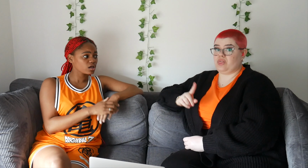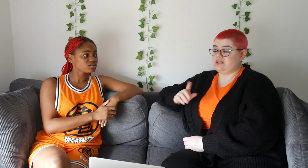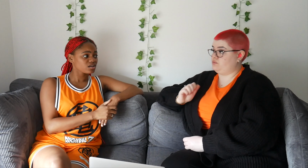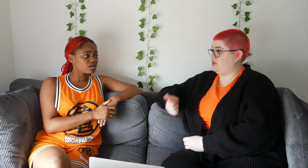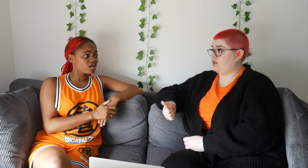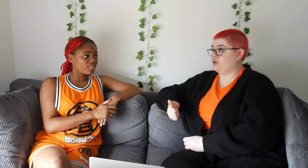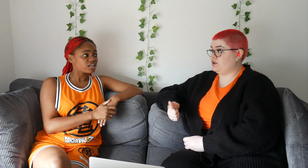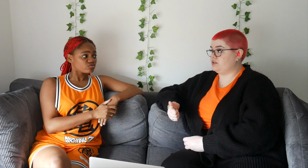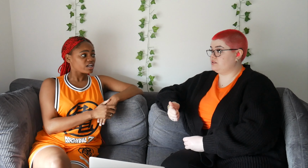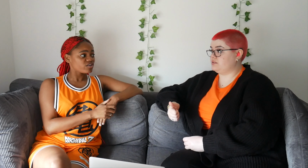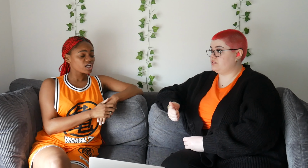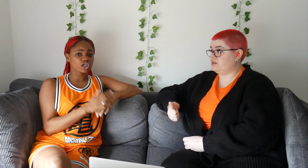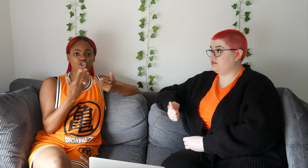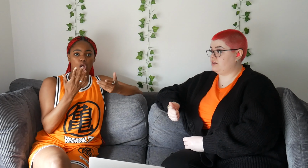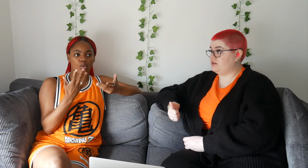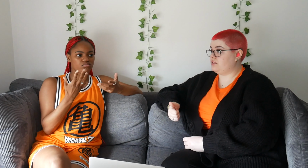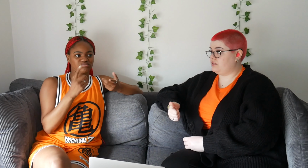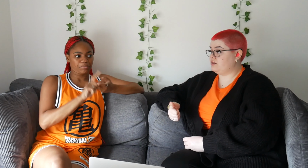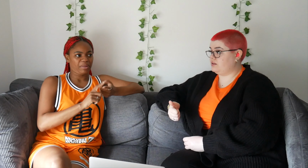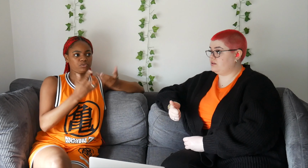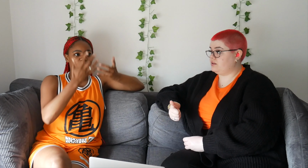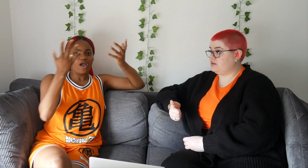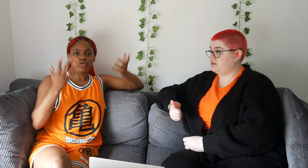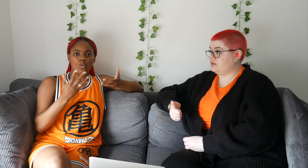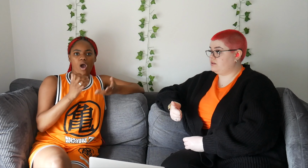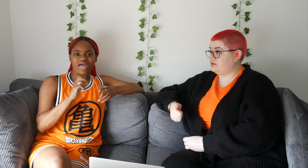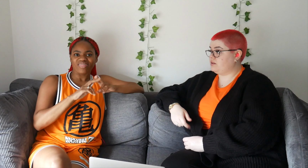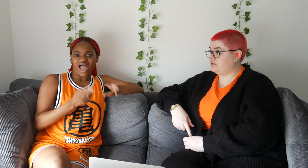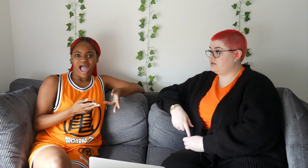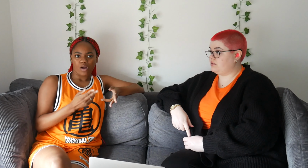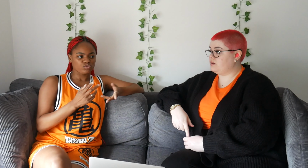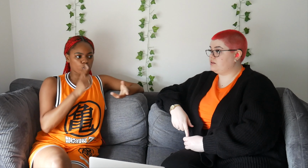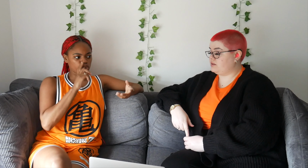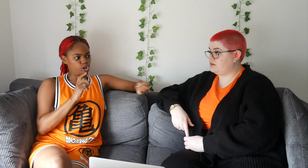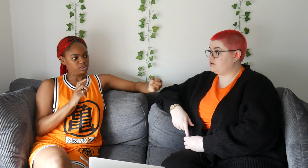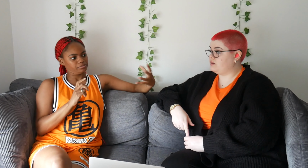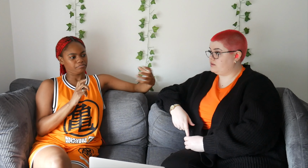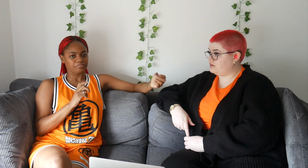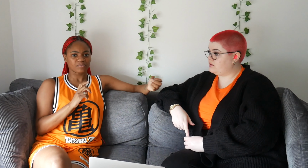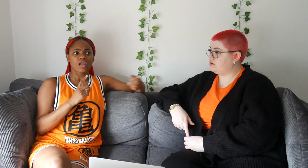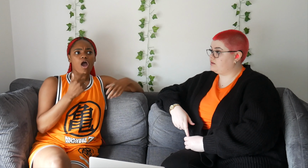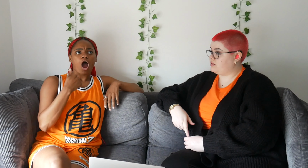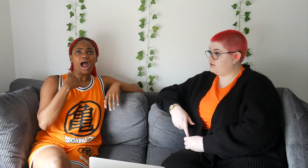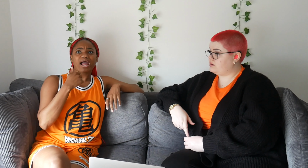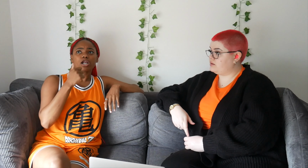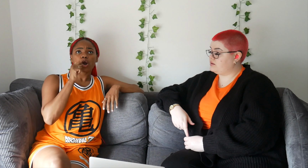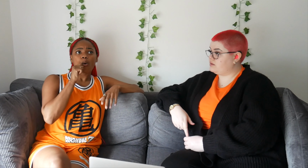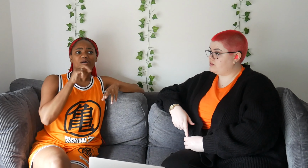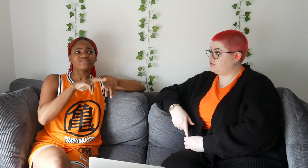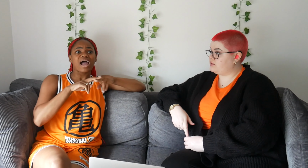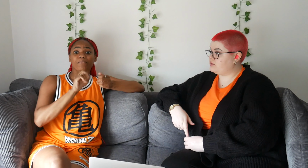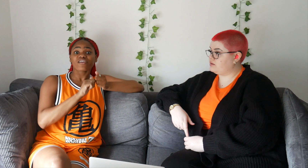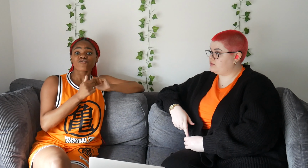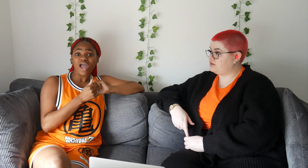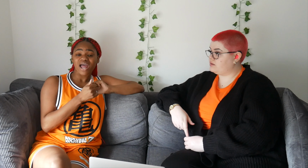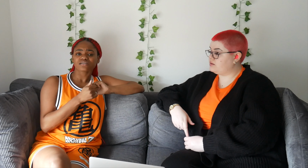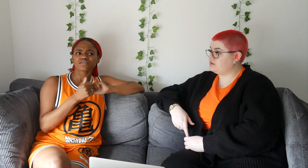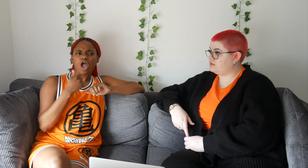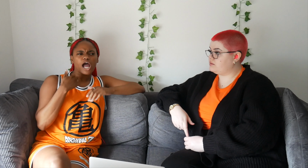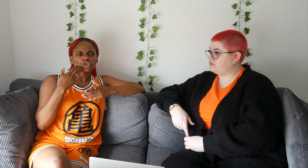That's really good. Really, really good. So wherever you are in the house, you can just see those flashes. I know a family friend, I